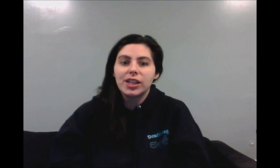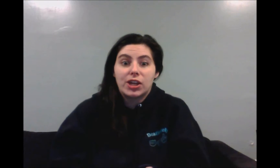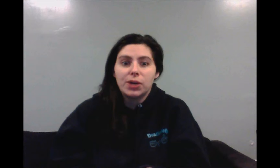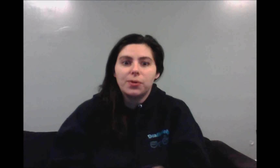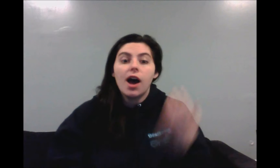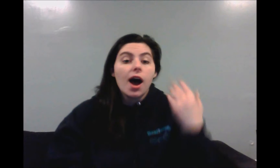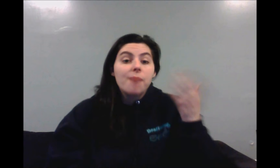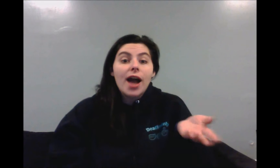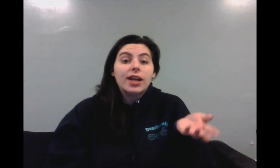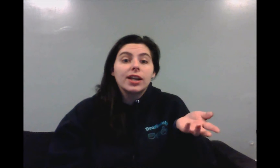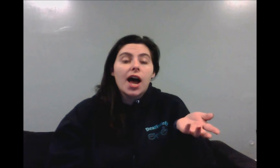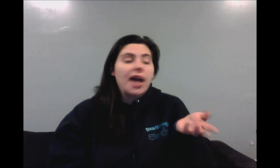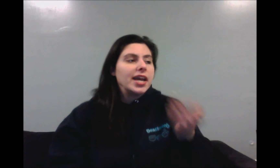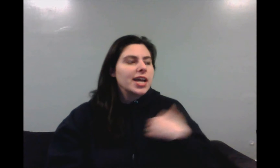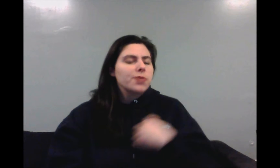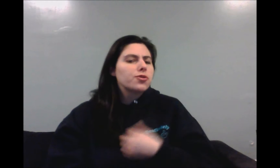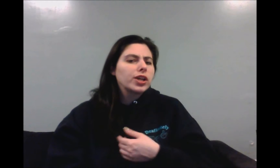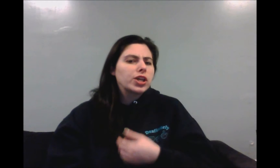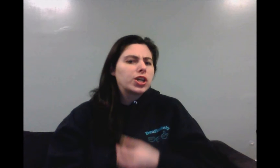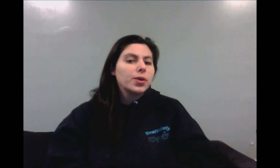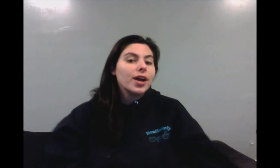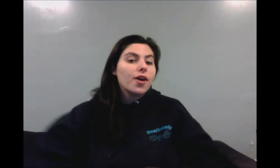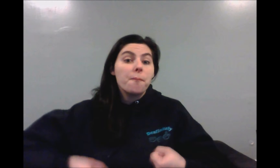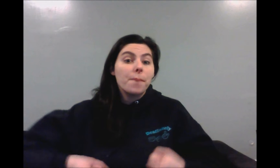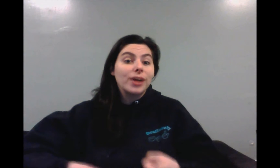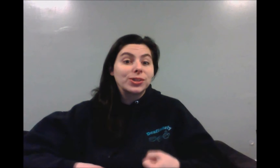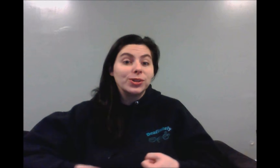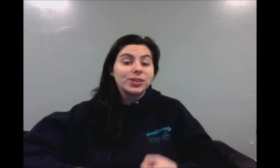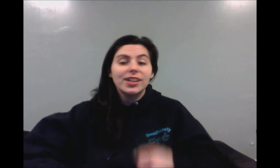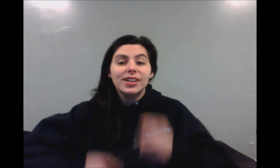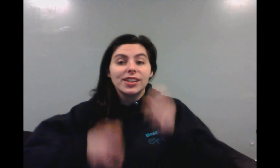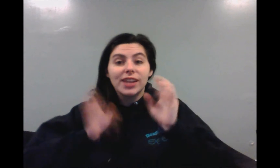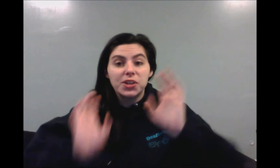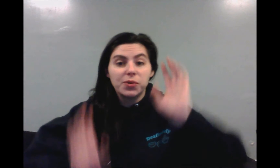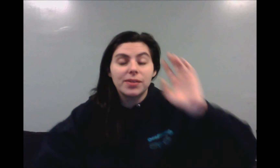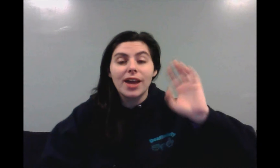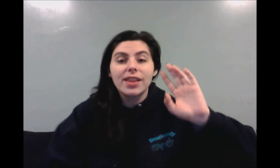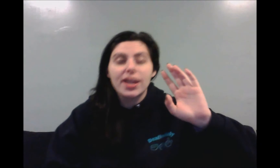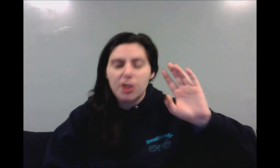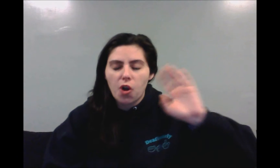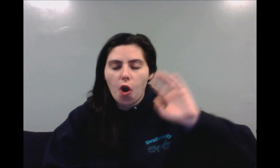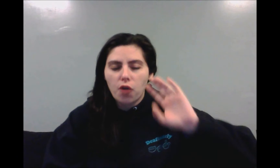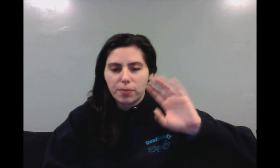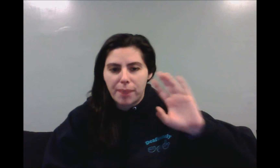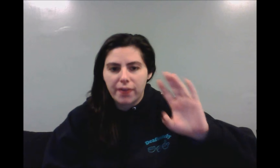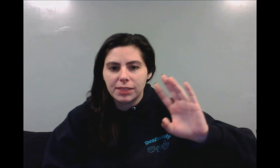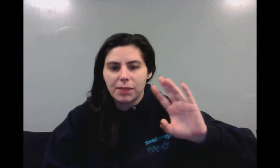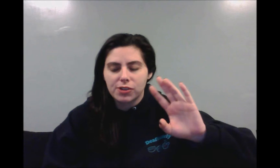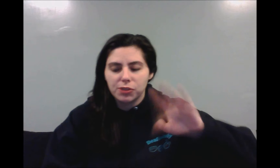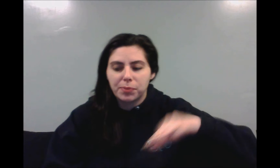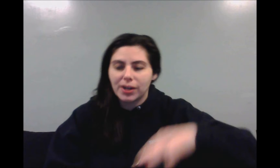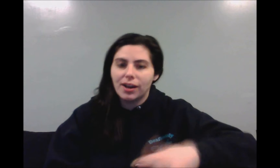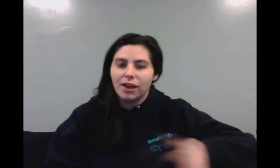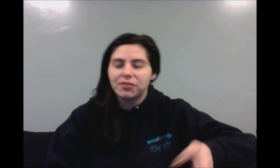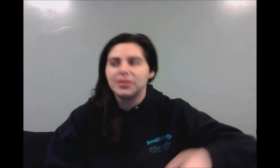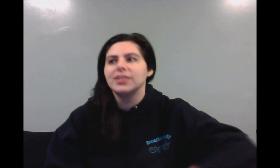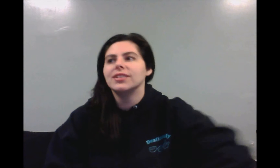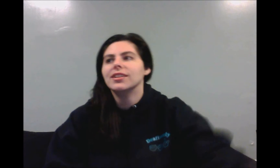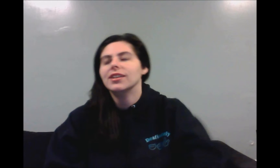cute. Not gonna lie, he was really cute, muscled, like you would not like overbearingly muscled, but enough, and